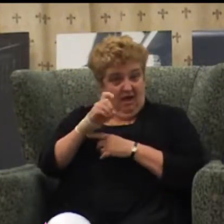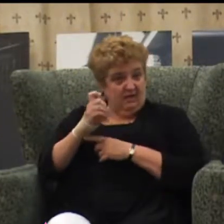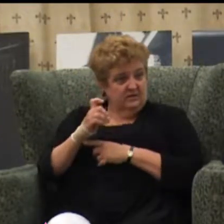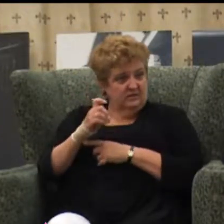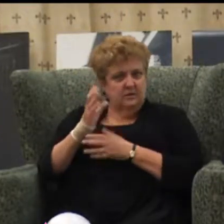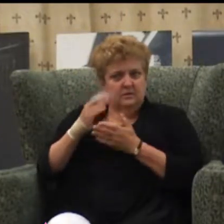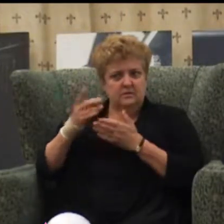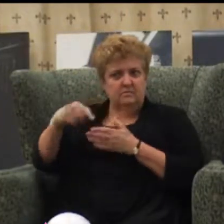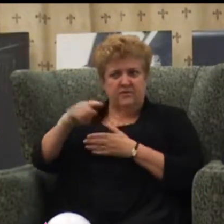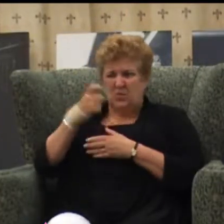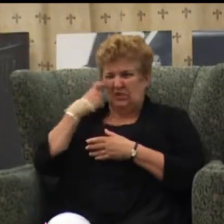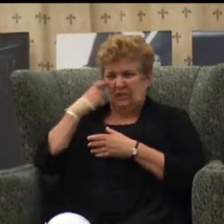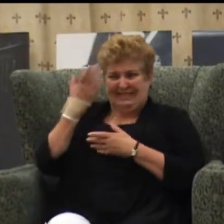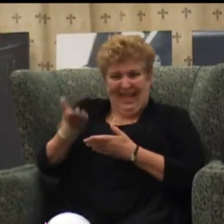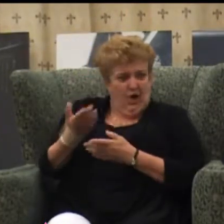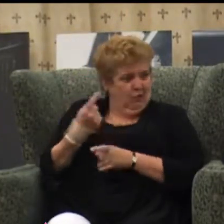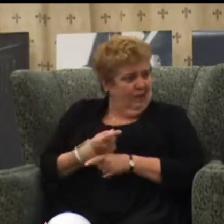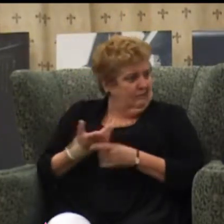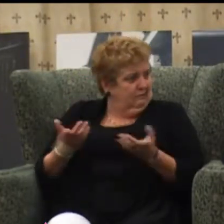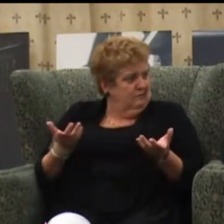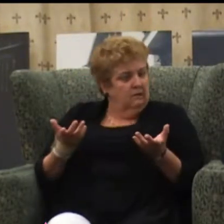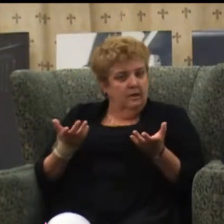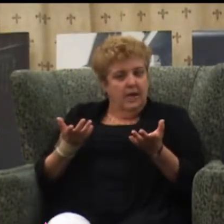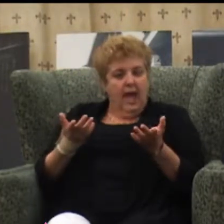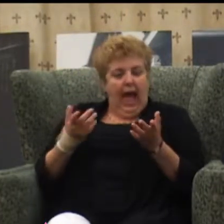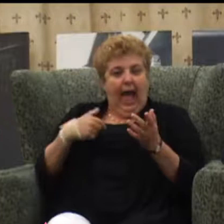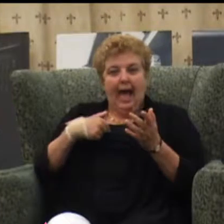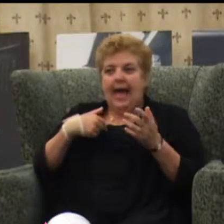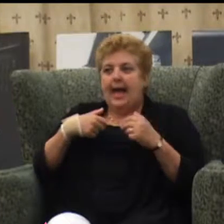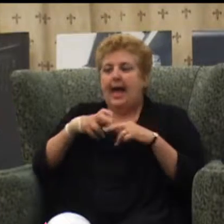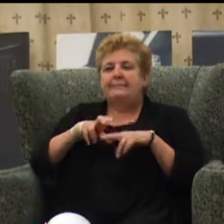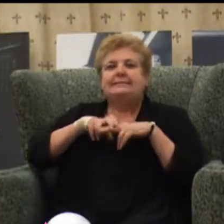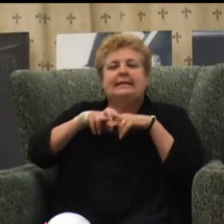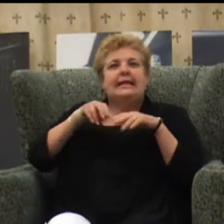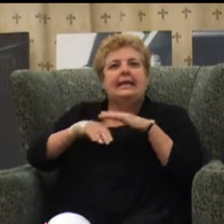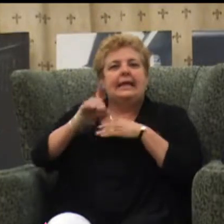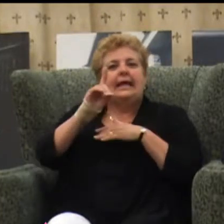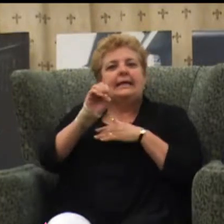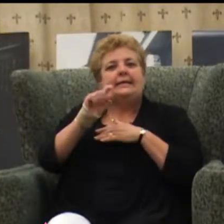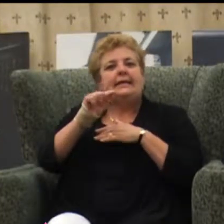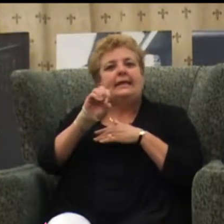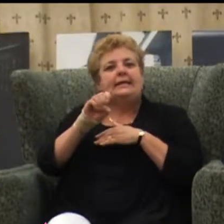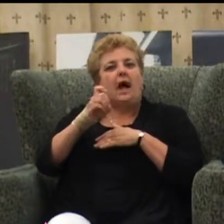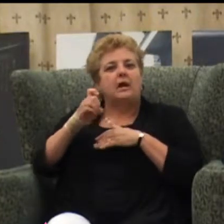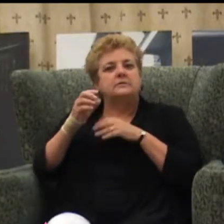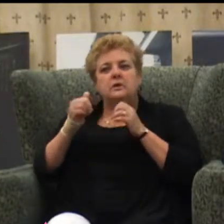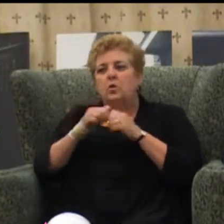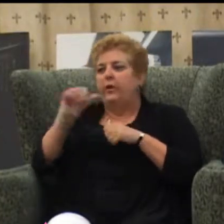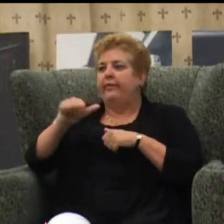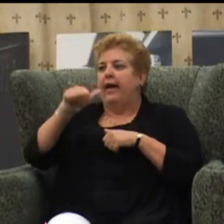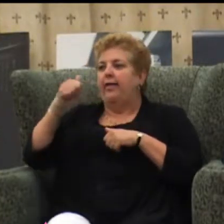there. You know, and I'm sitting in the detox circle with my fellow associates.